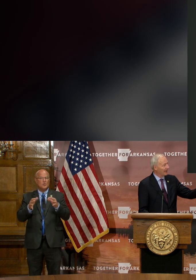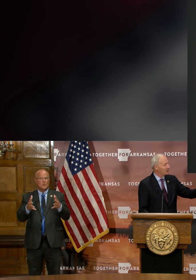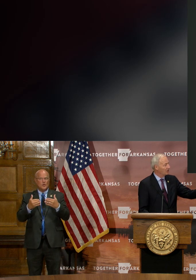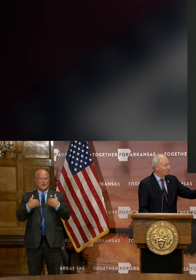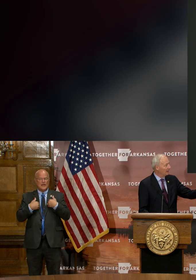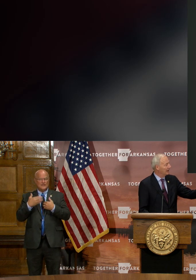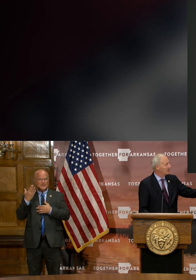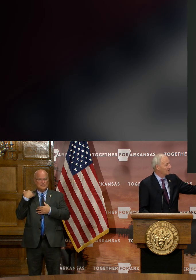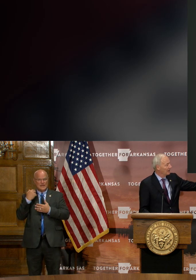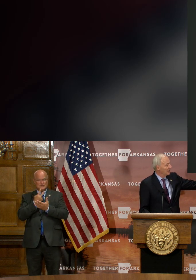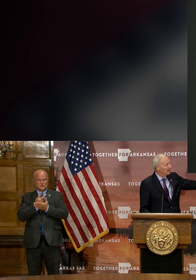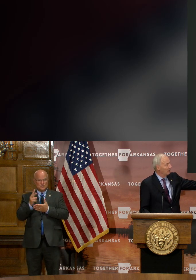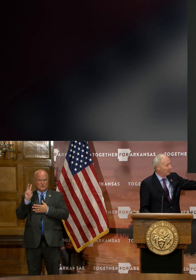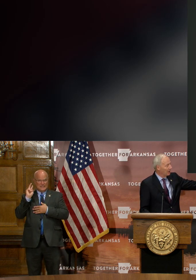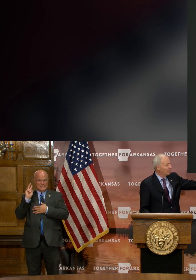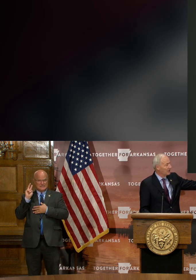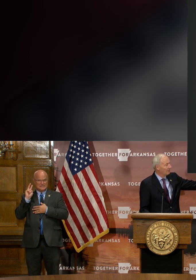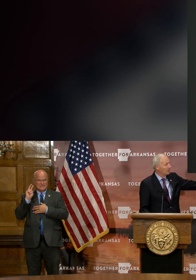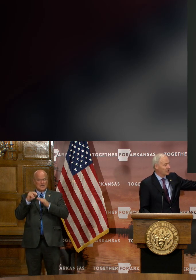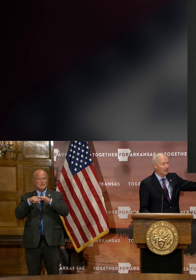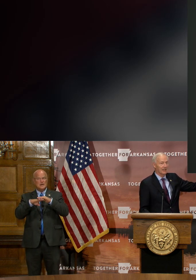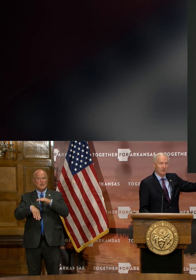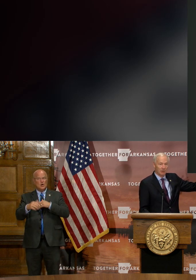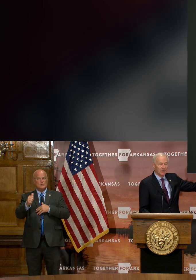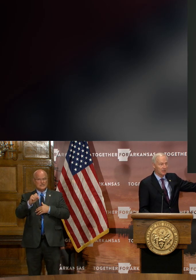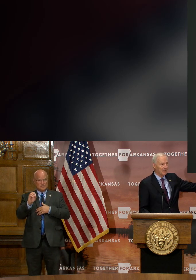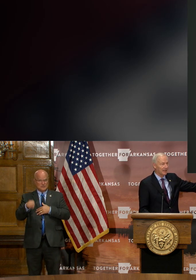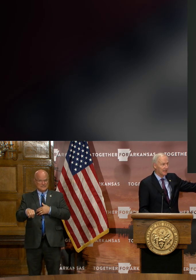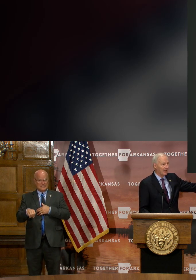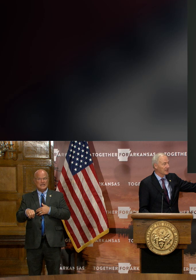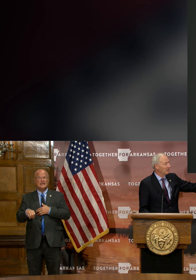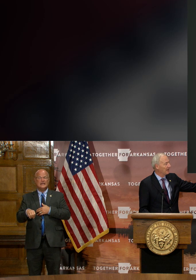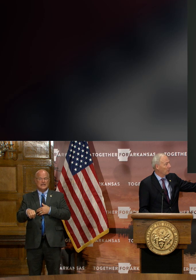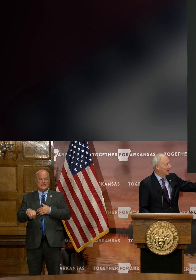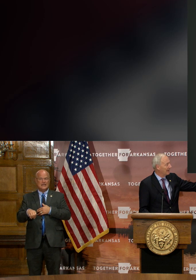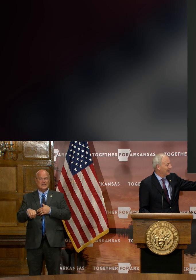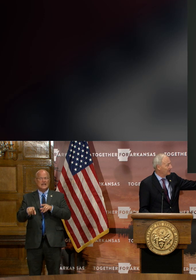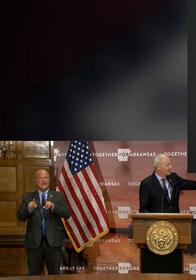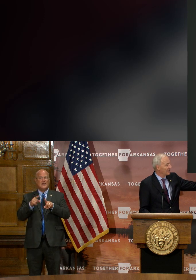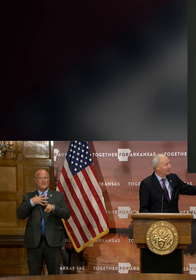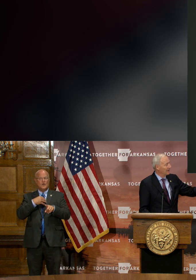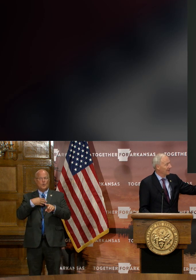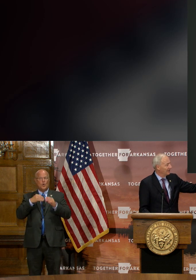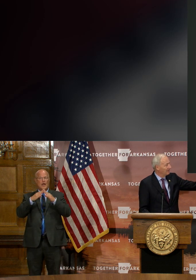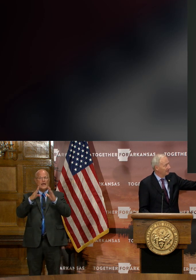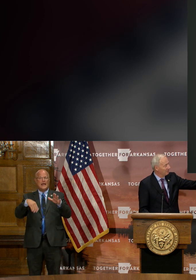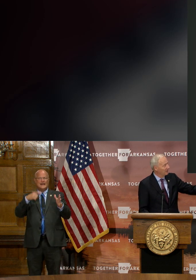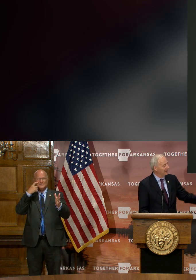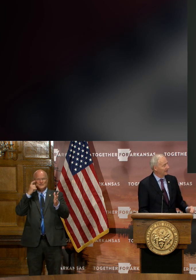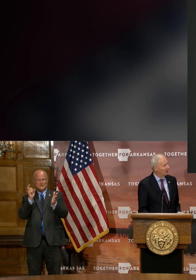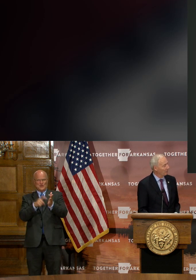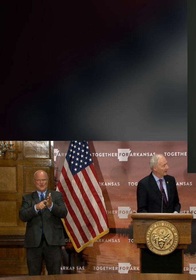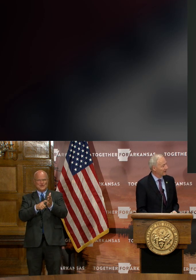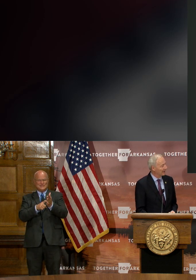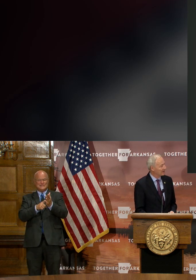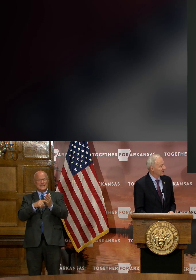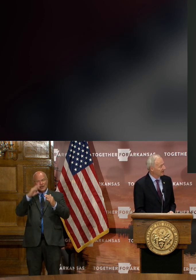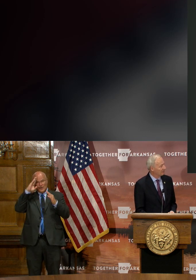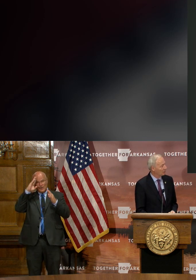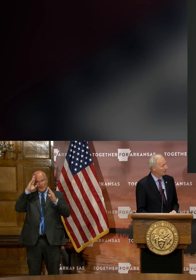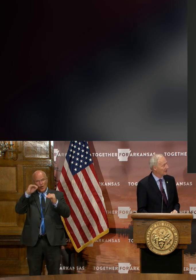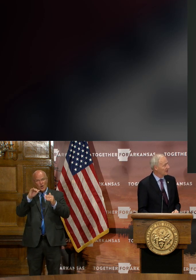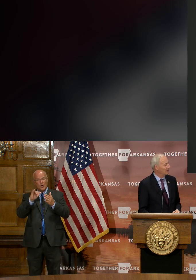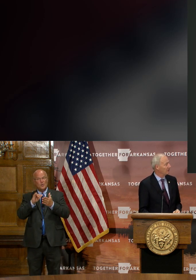have in the last 2 weeks. We're below 10%, which has been acknowledged by the White House, but we hope that